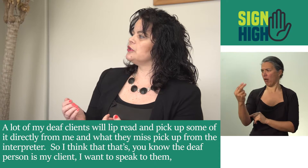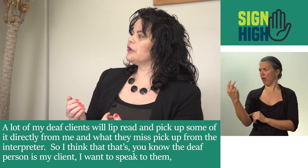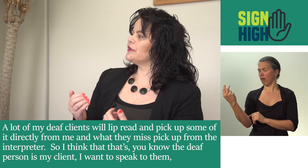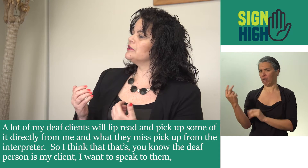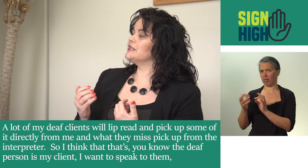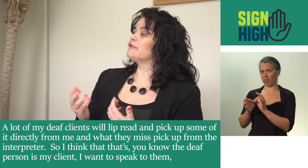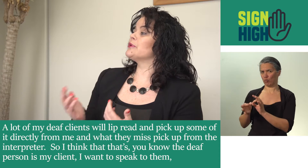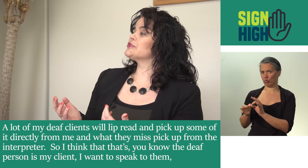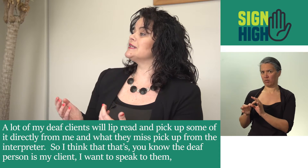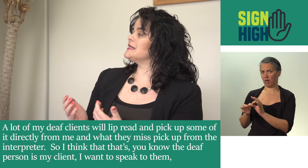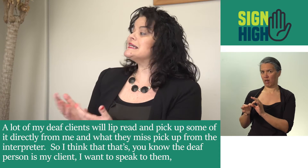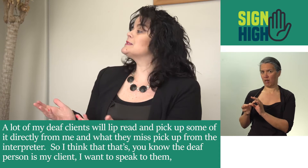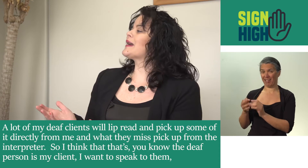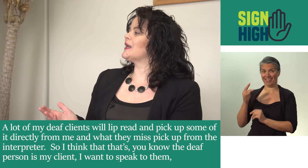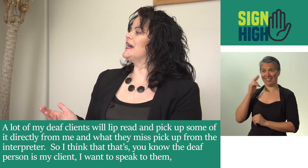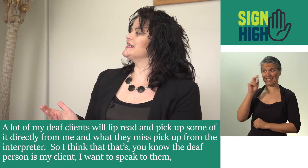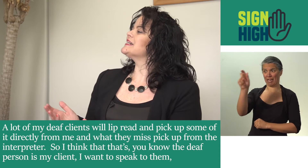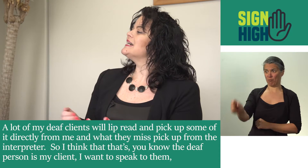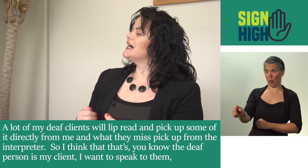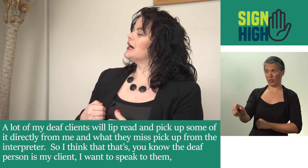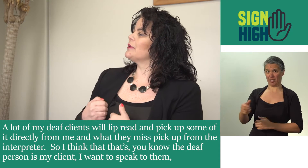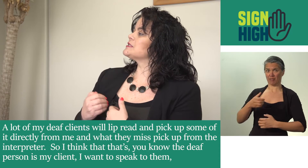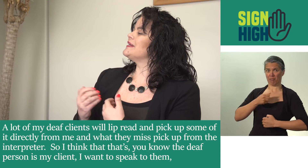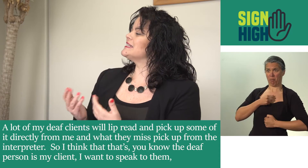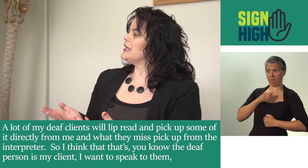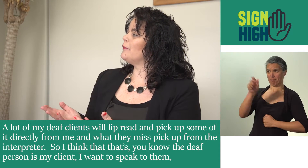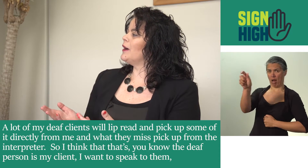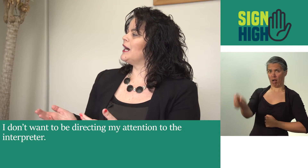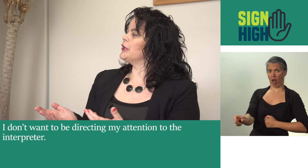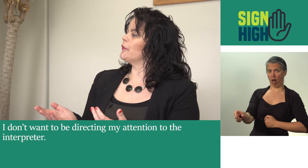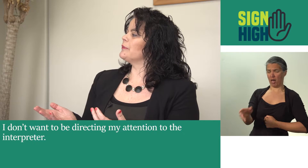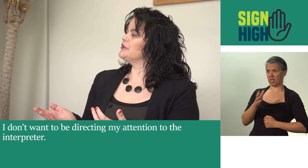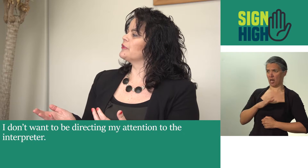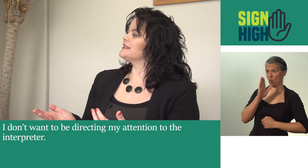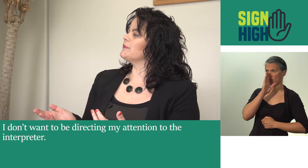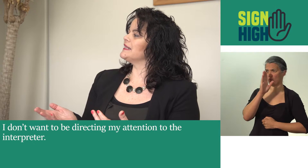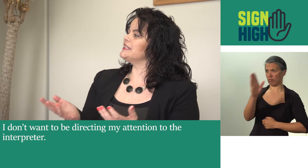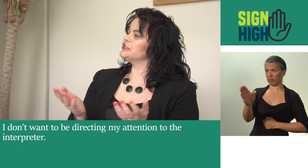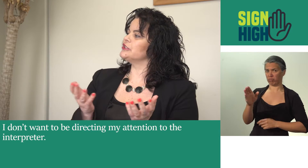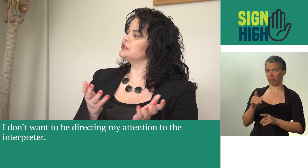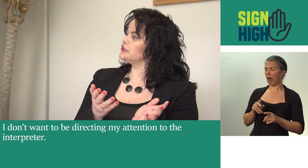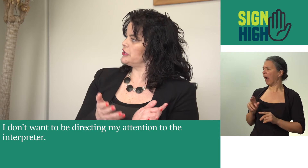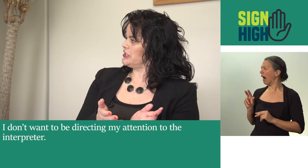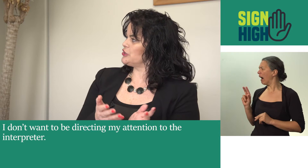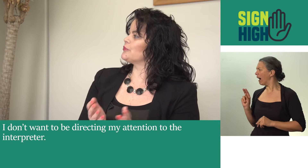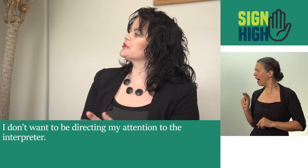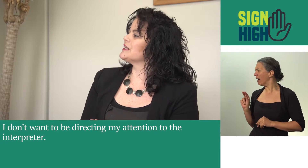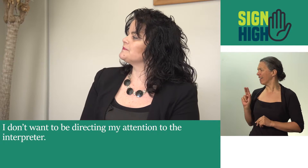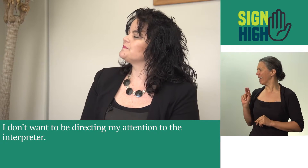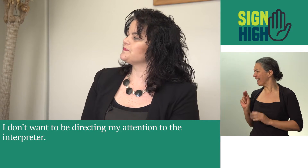the deaf person is my client. I want to speak to them. I don't want to be directing my attention to the interpreter.